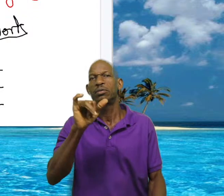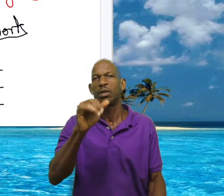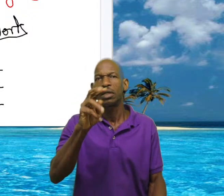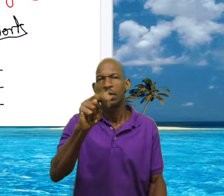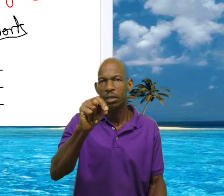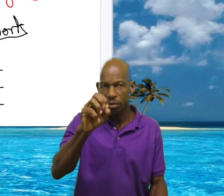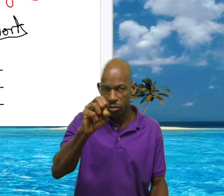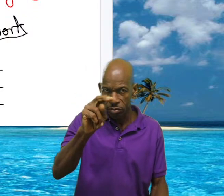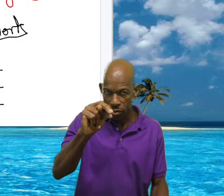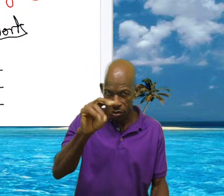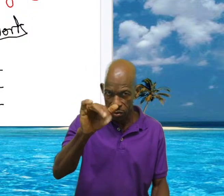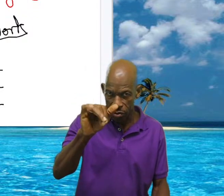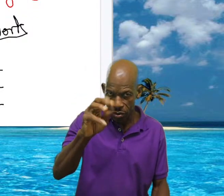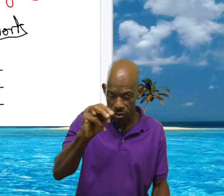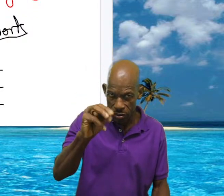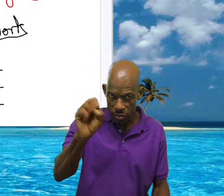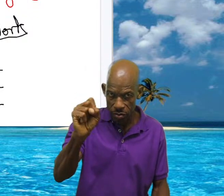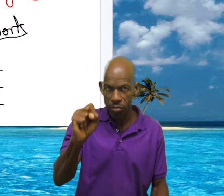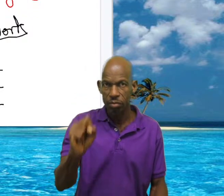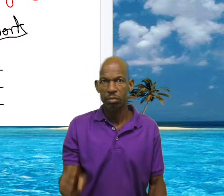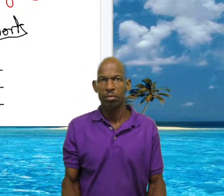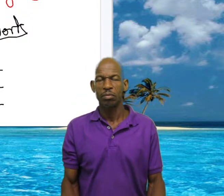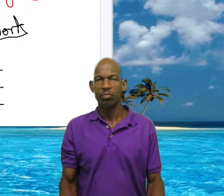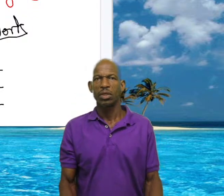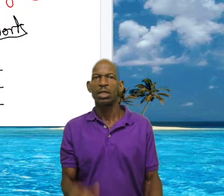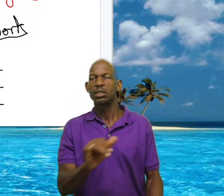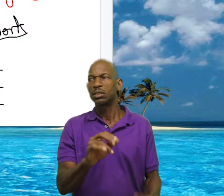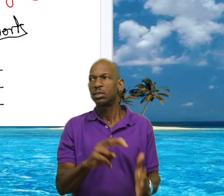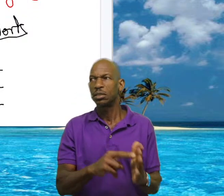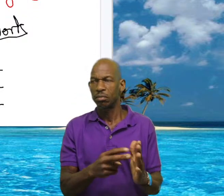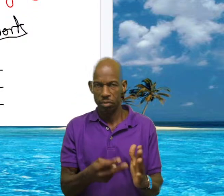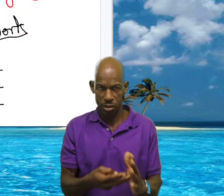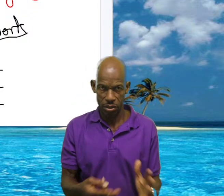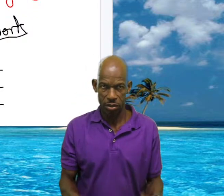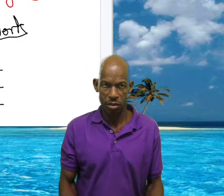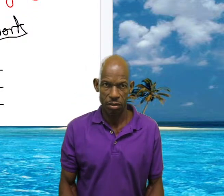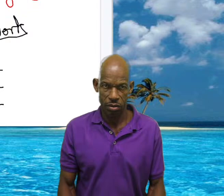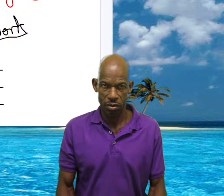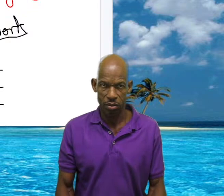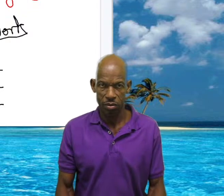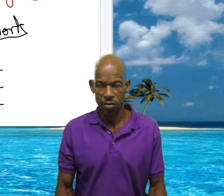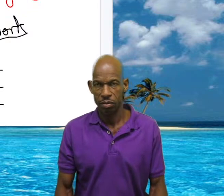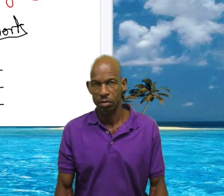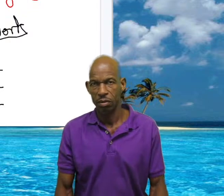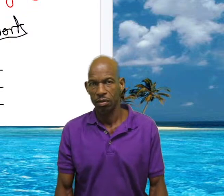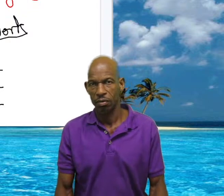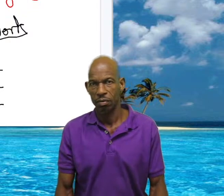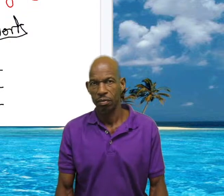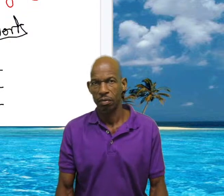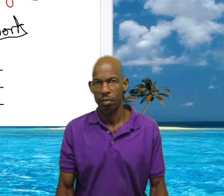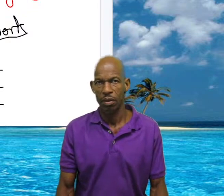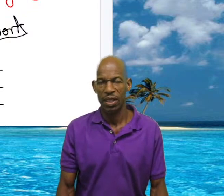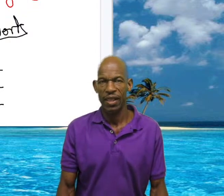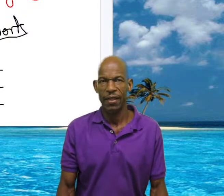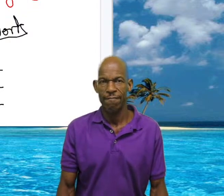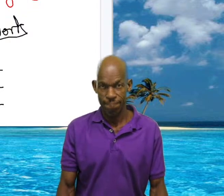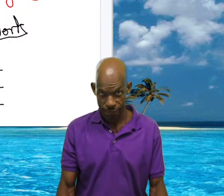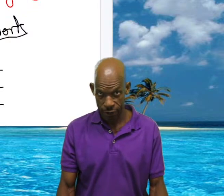the same meaning. Okay? There are other words that have the same meanings as action words.